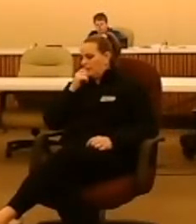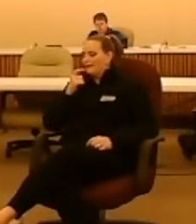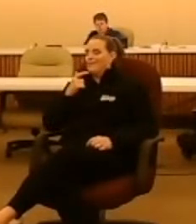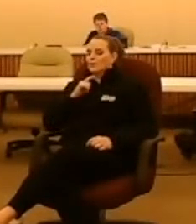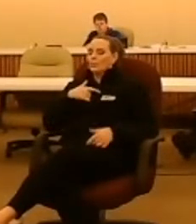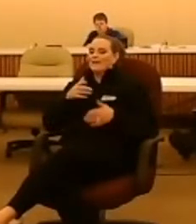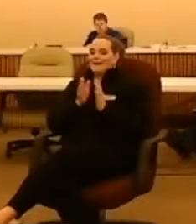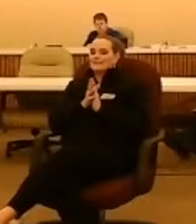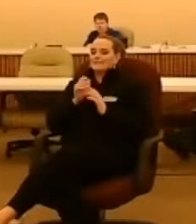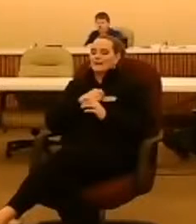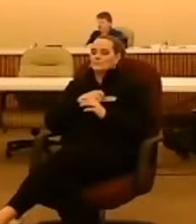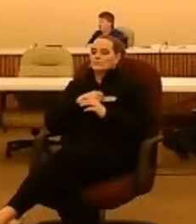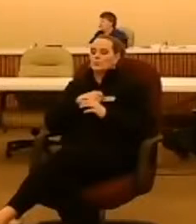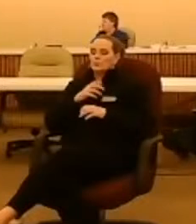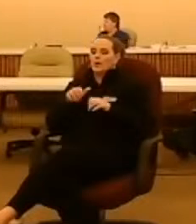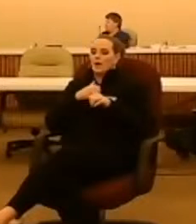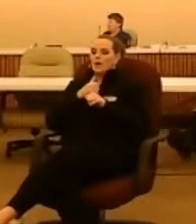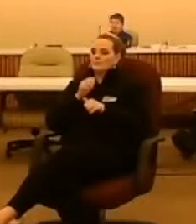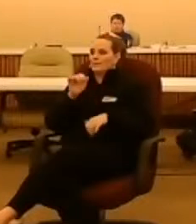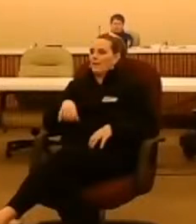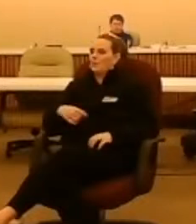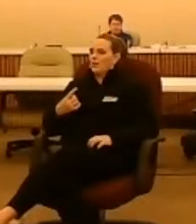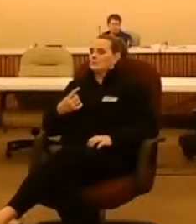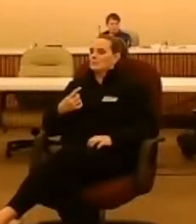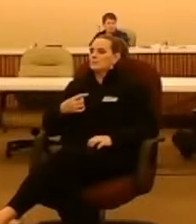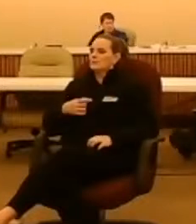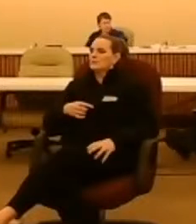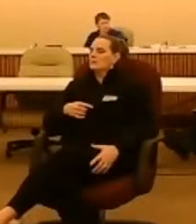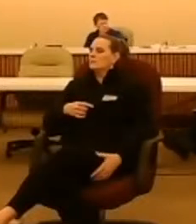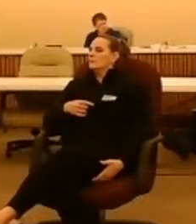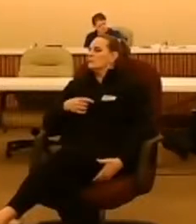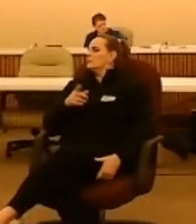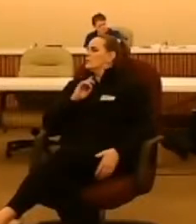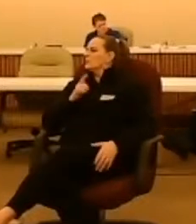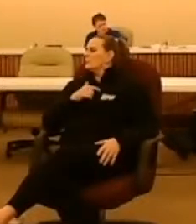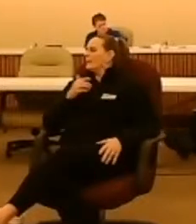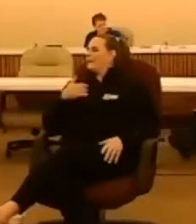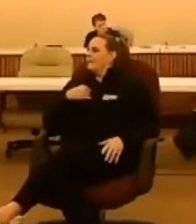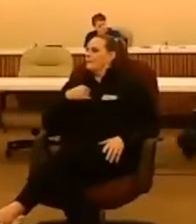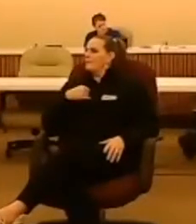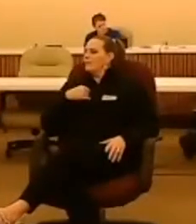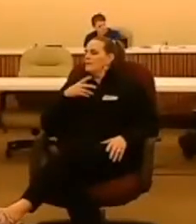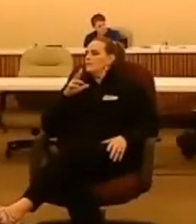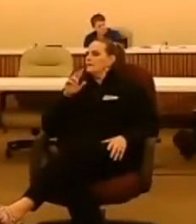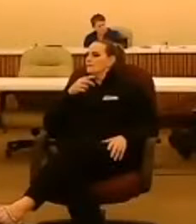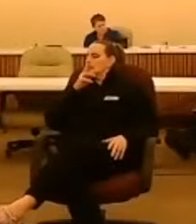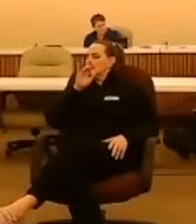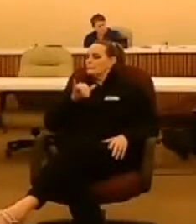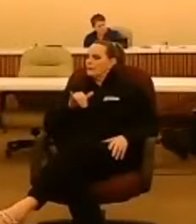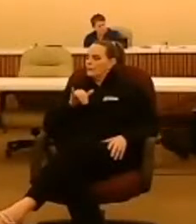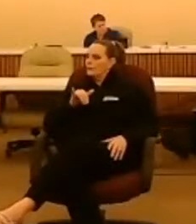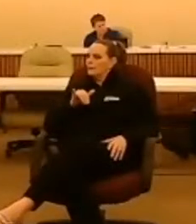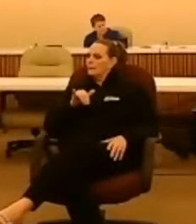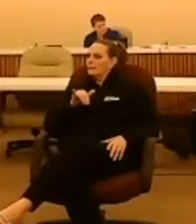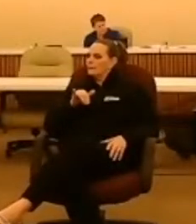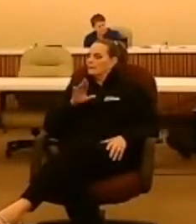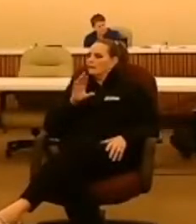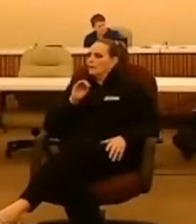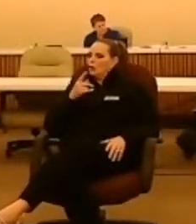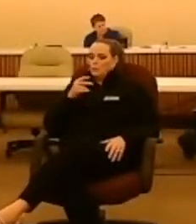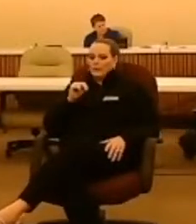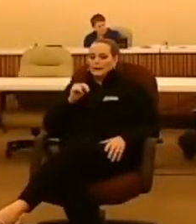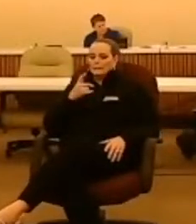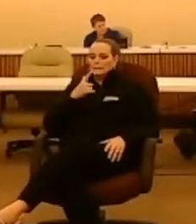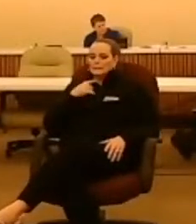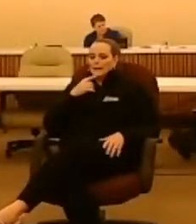update. Okay. Do we have the Terry opine on the